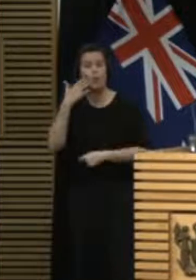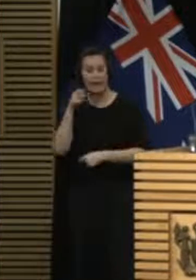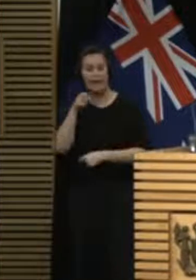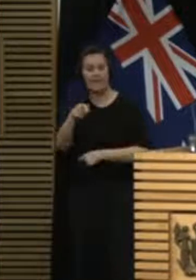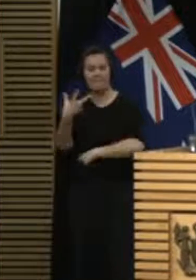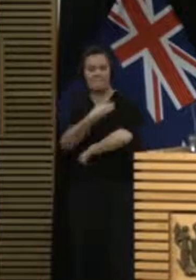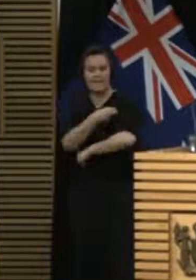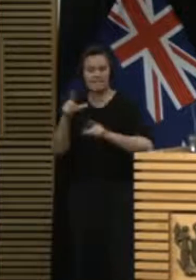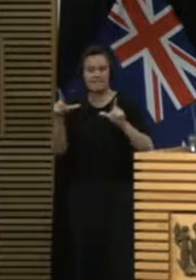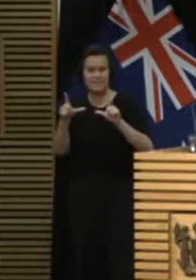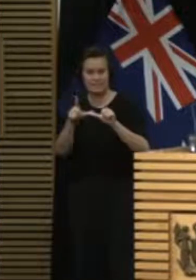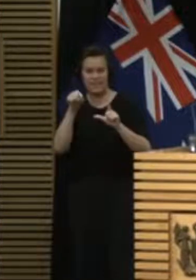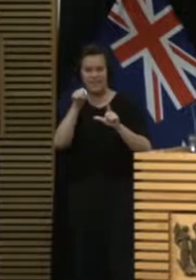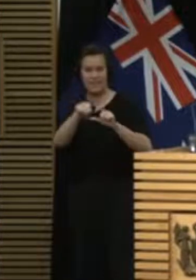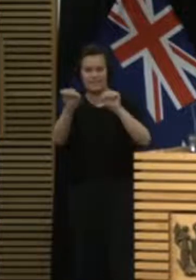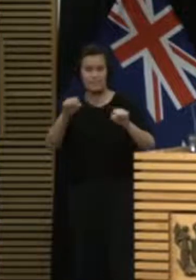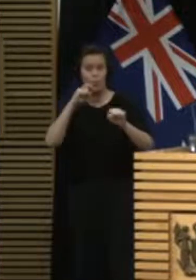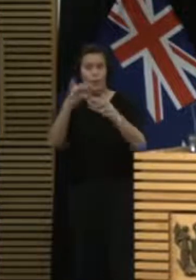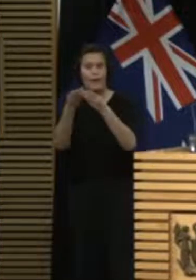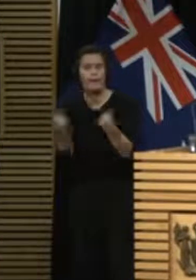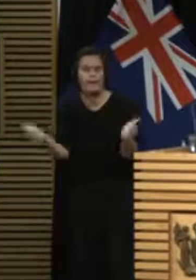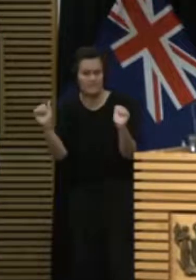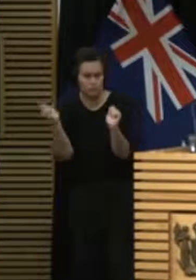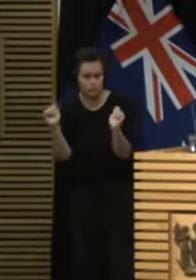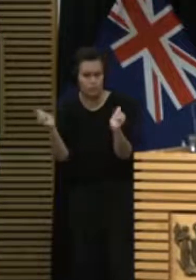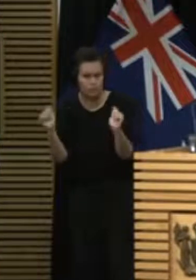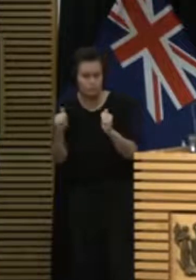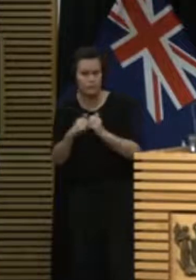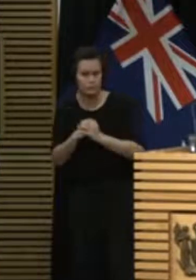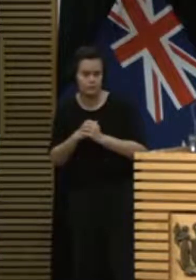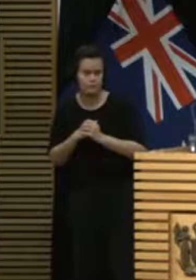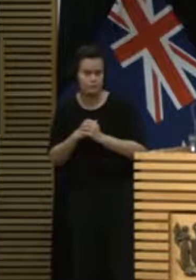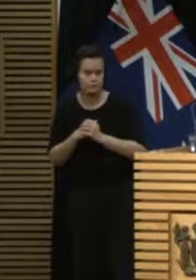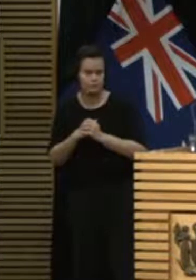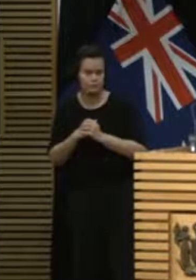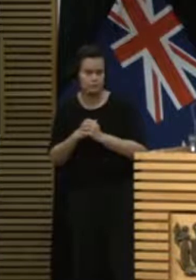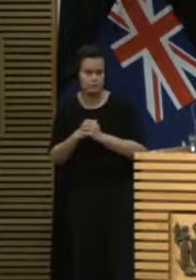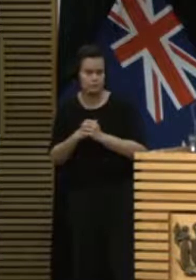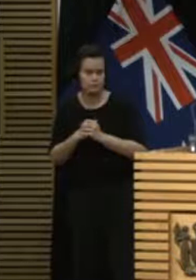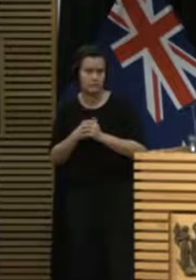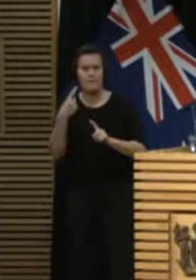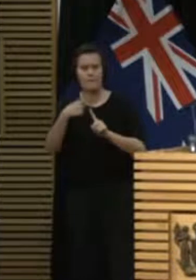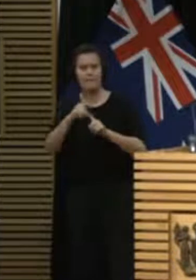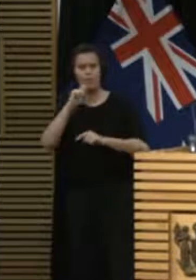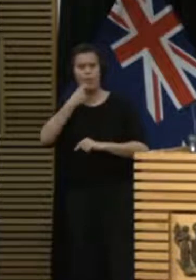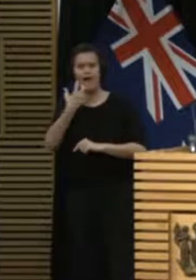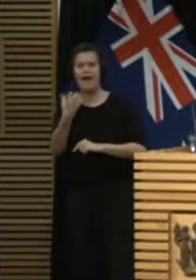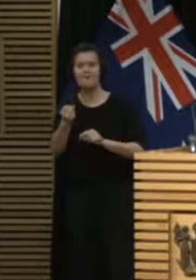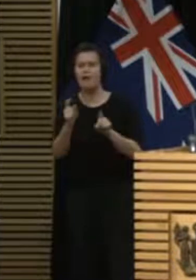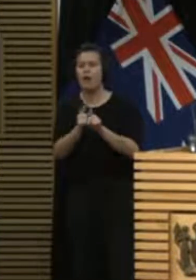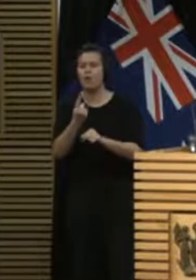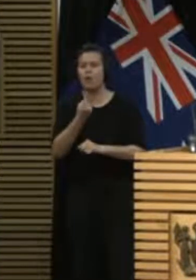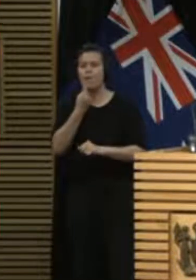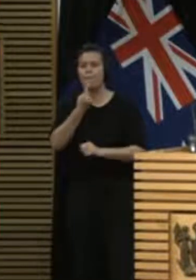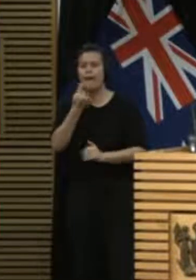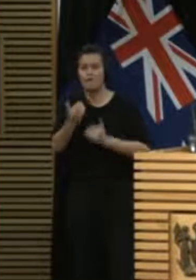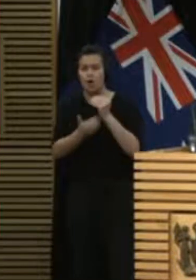Employment Relations Act actions, personal grievances, and also